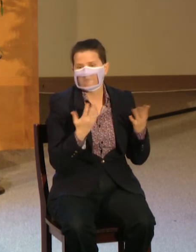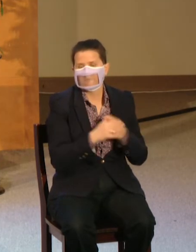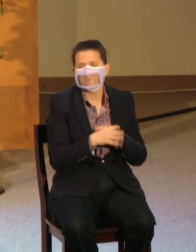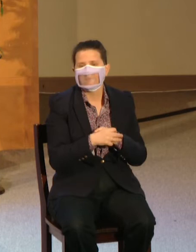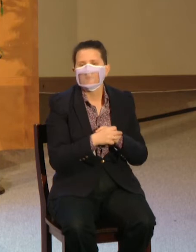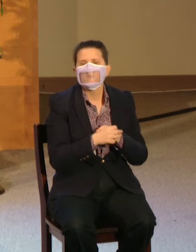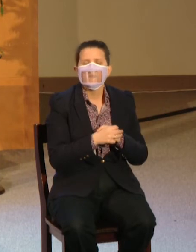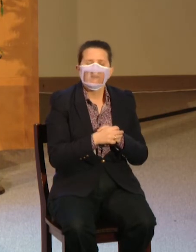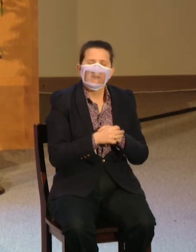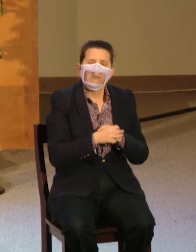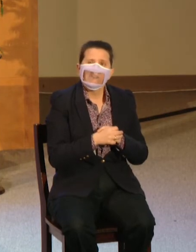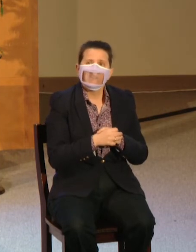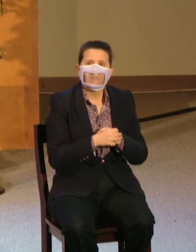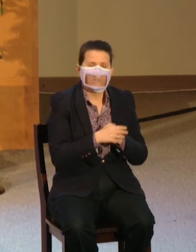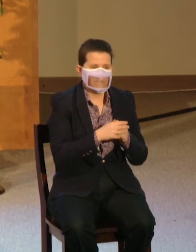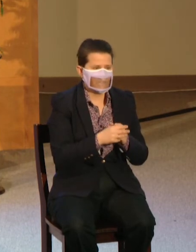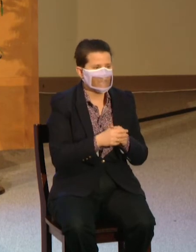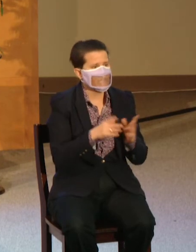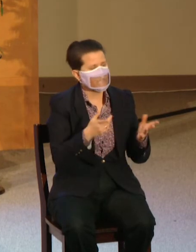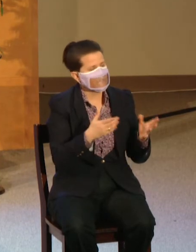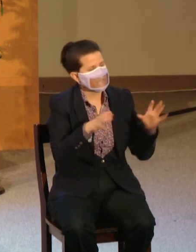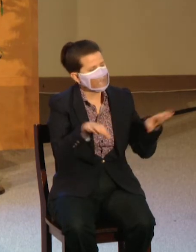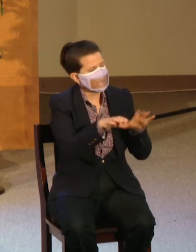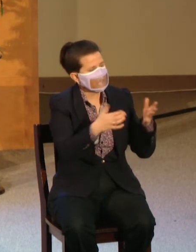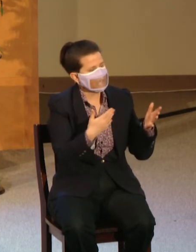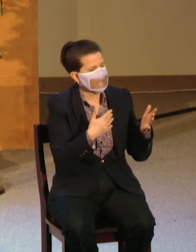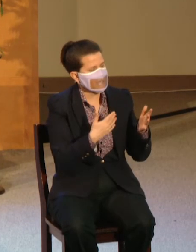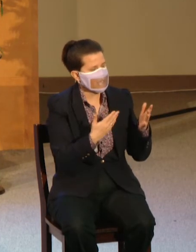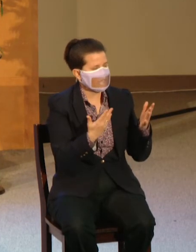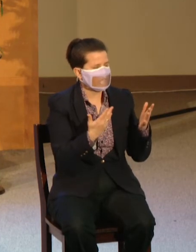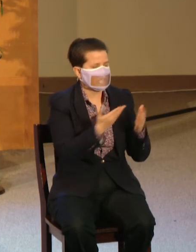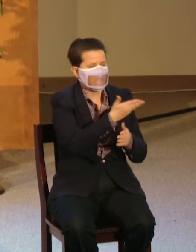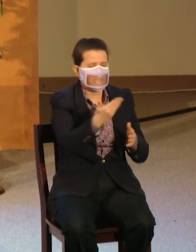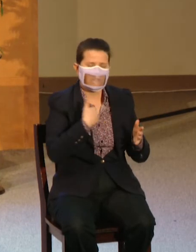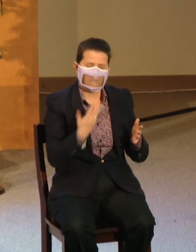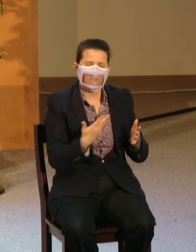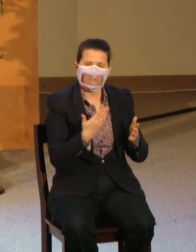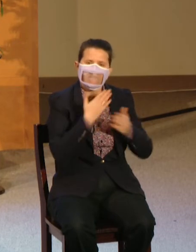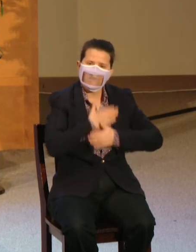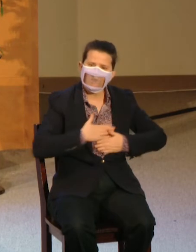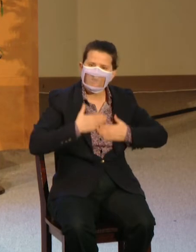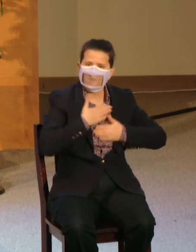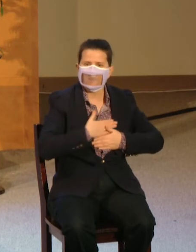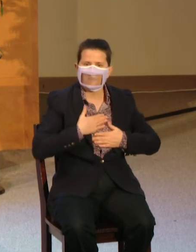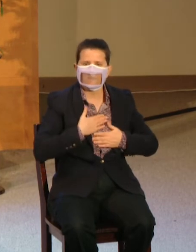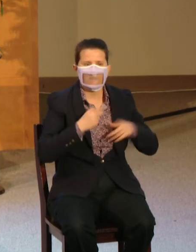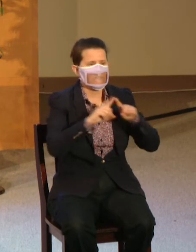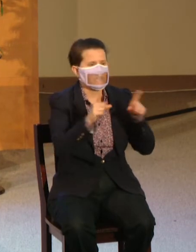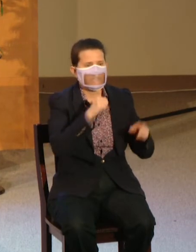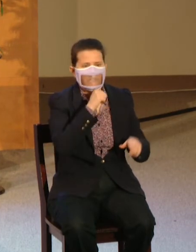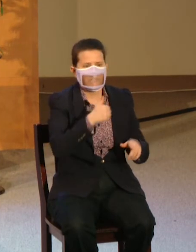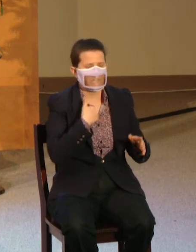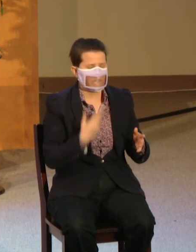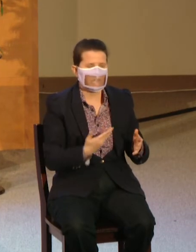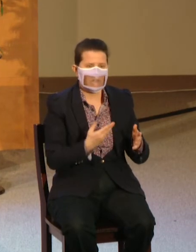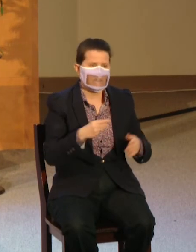and spending money on things that entertained her and numbed her. But she didn't contribute to her growth as